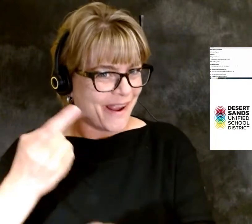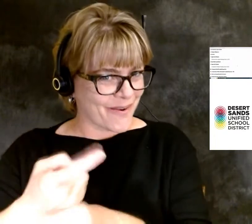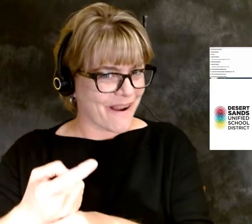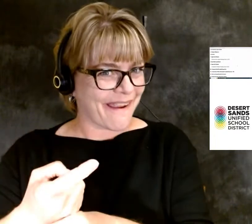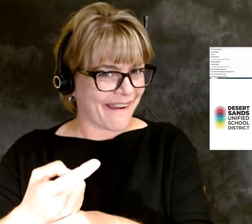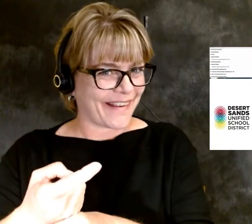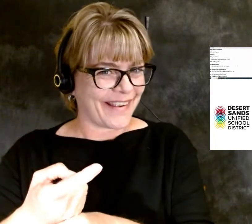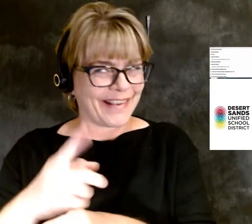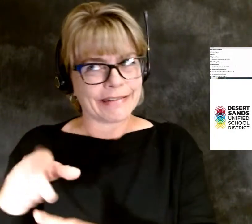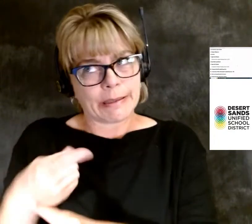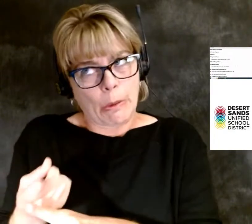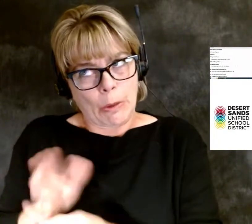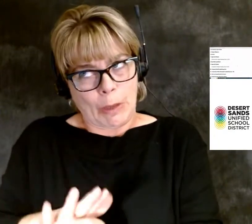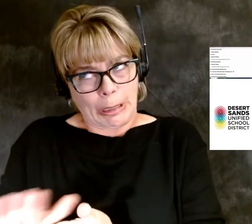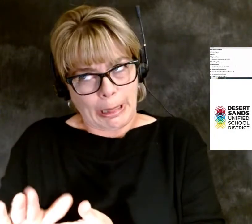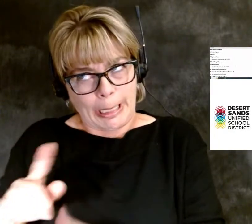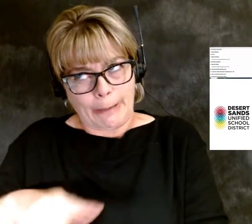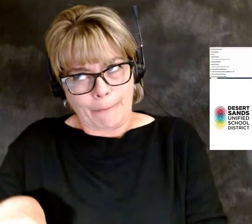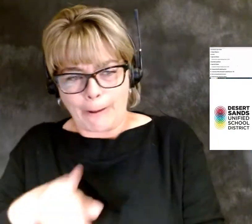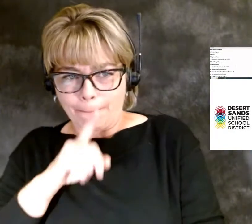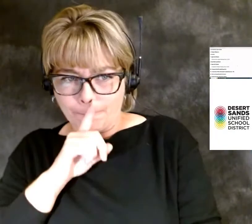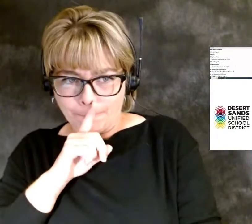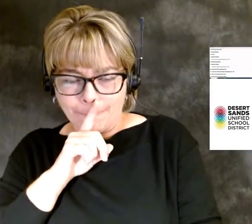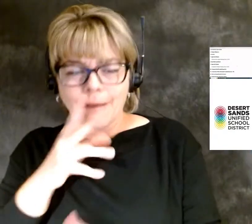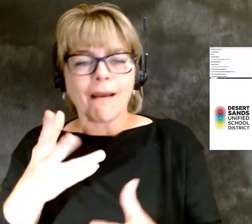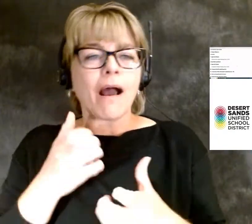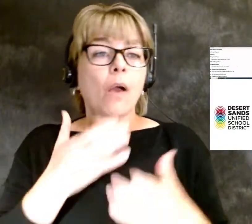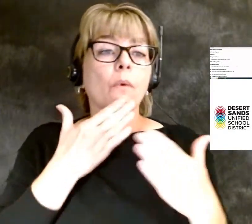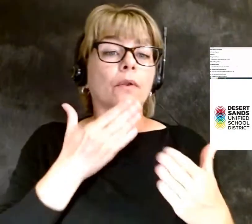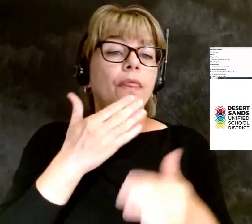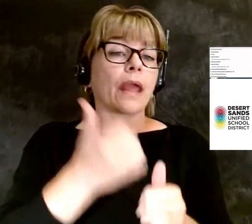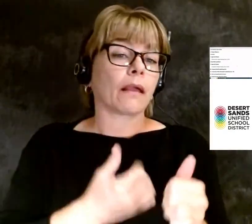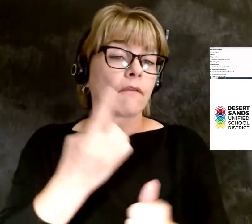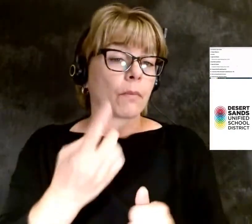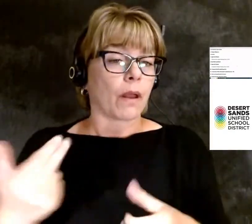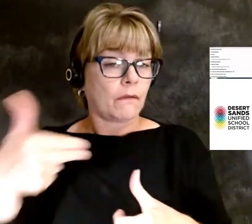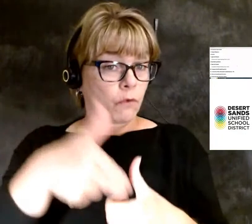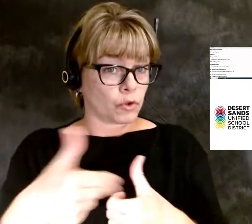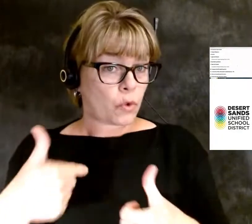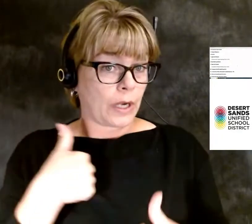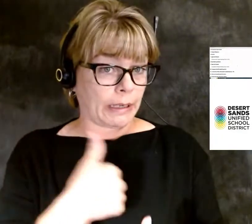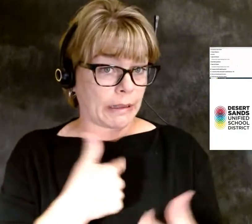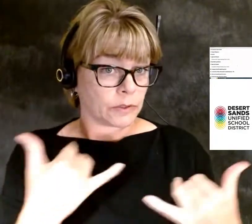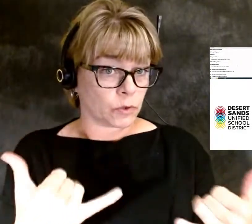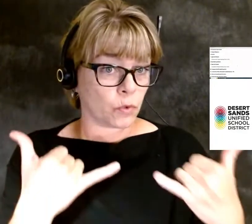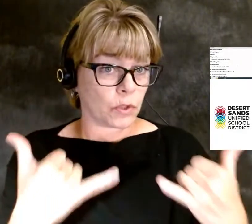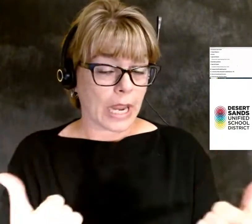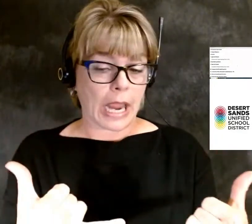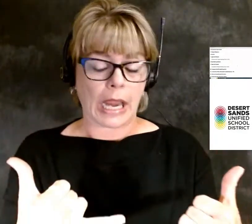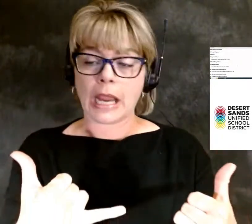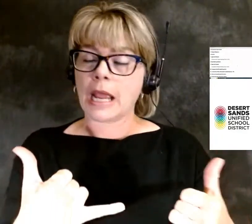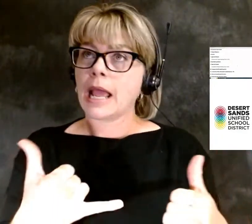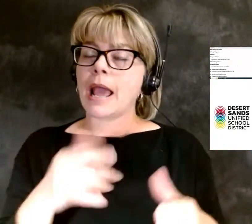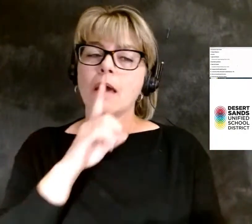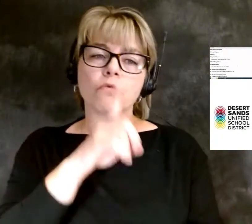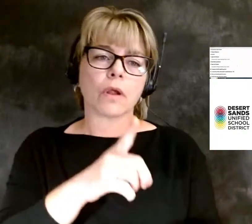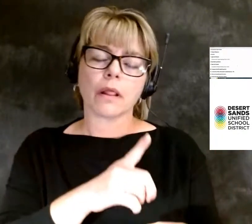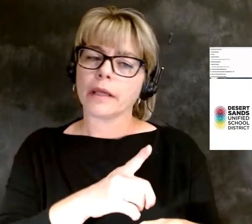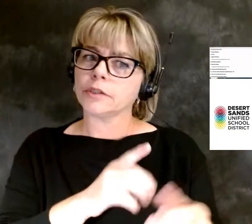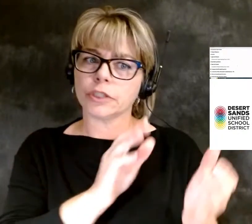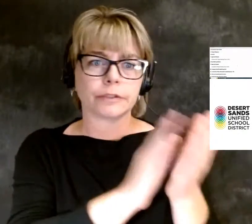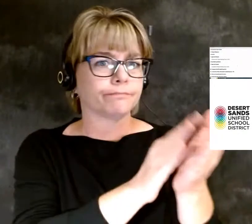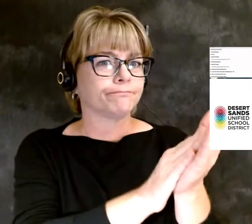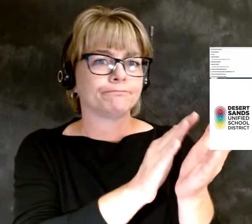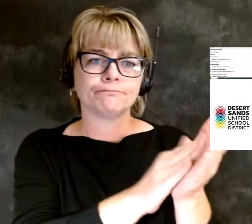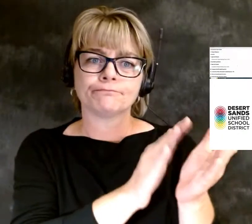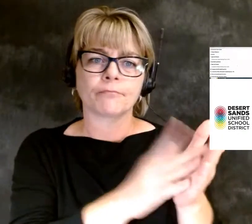one clean, but don't tell anybody. But I want to thank everybody for coming out today. I can't begin. Kudos to the baseball team. I know how difficult